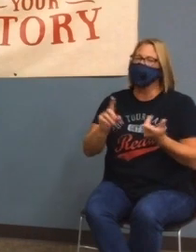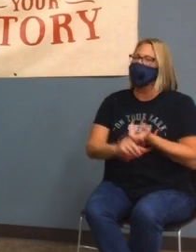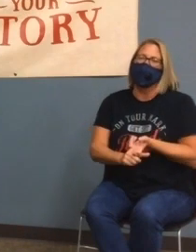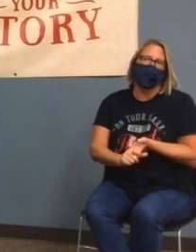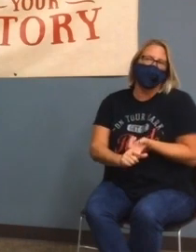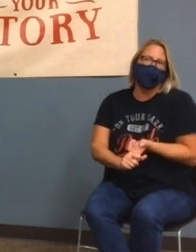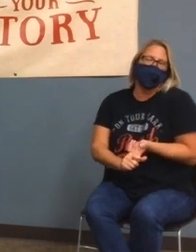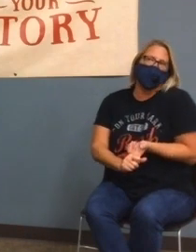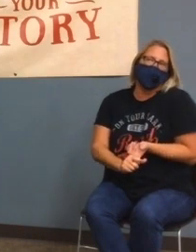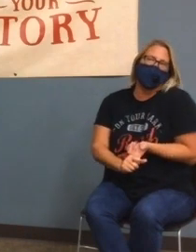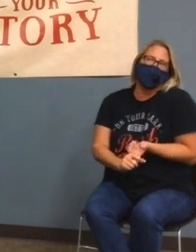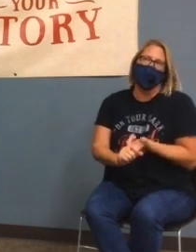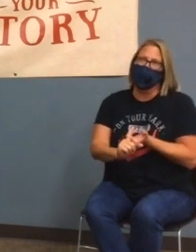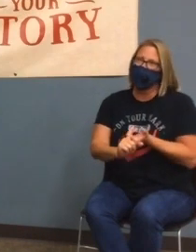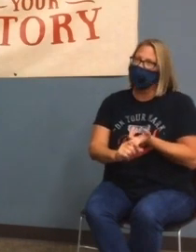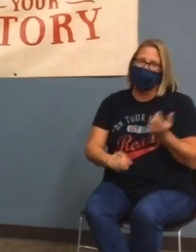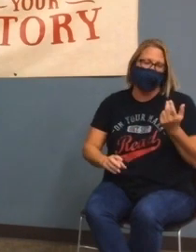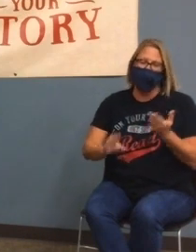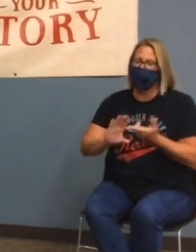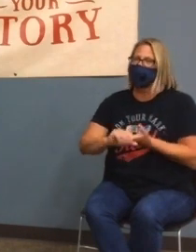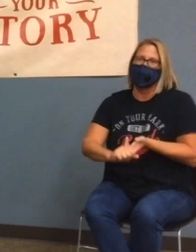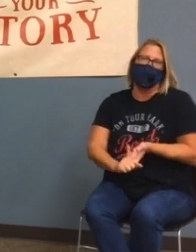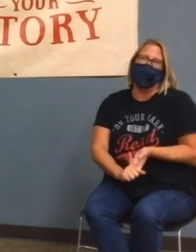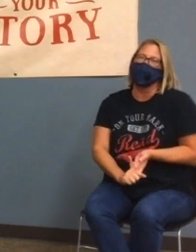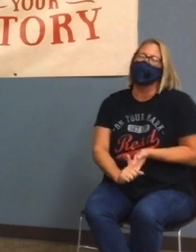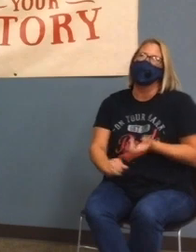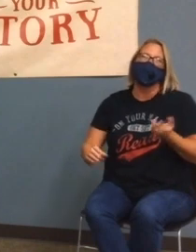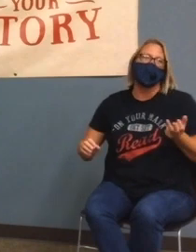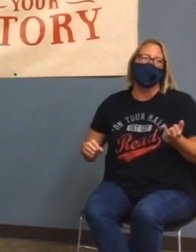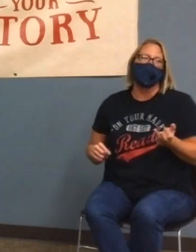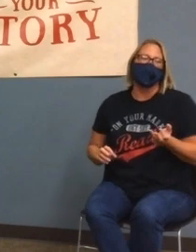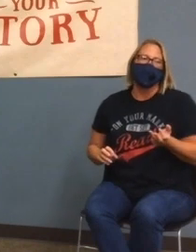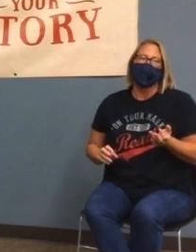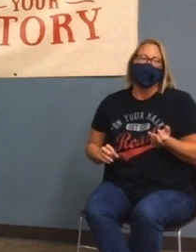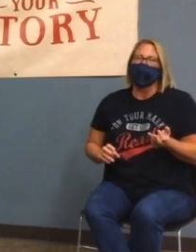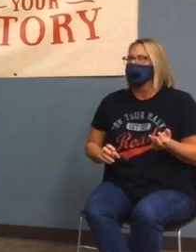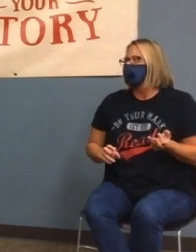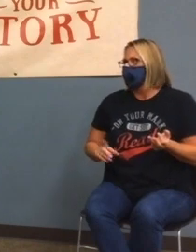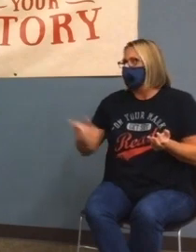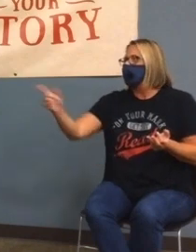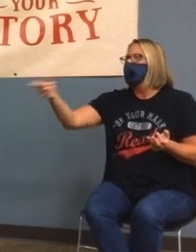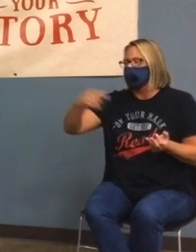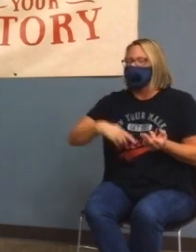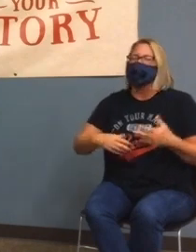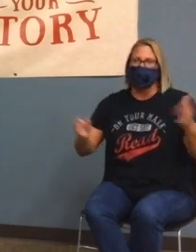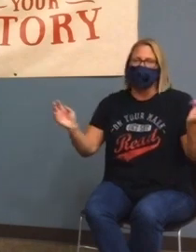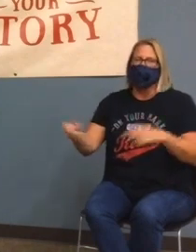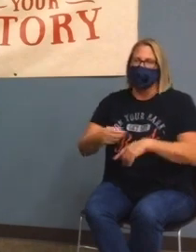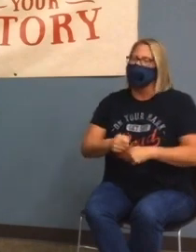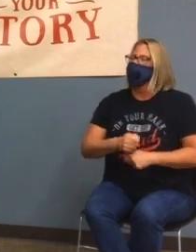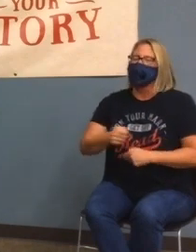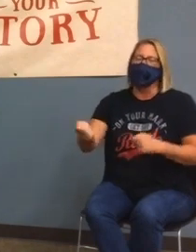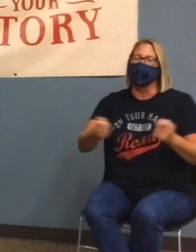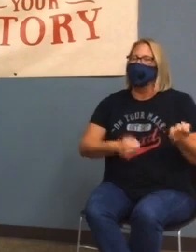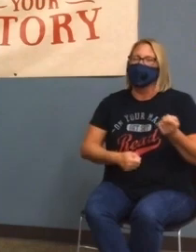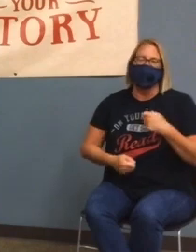together. Some, I'm thinking of some, like some questionnaire games, maybe some trivia things. Our first one is all building this one is your